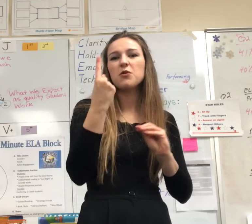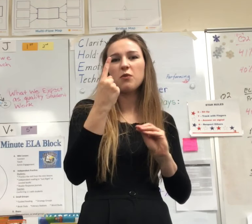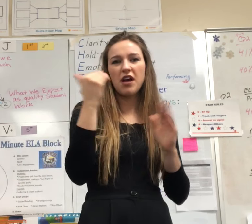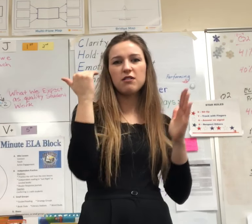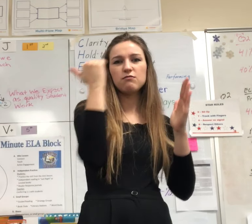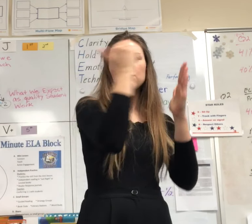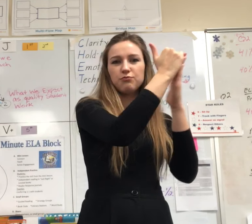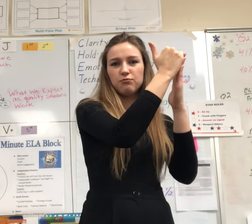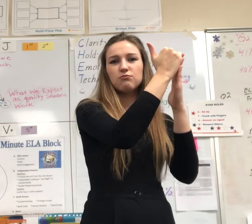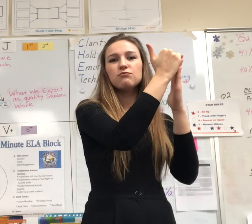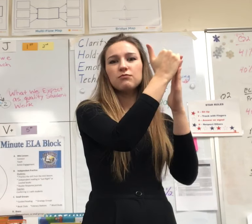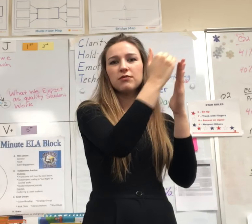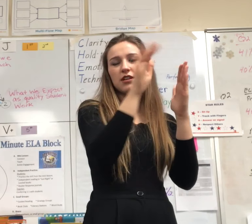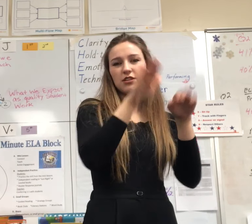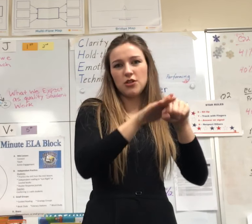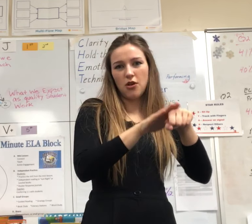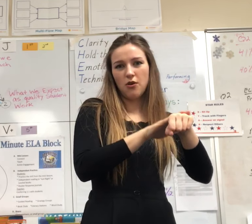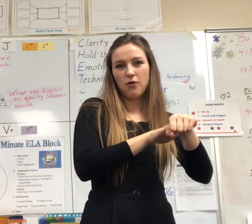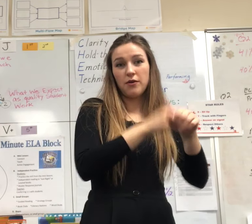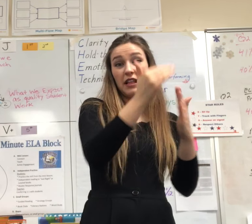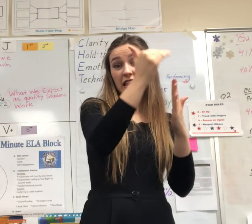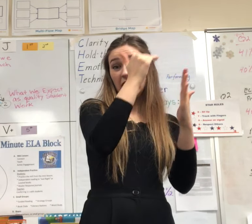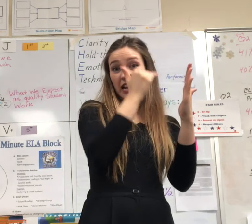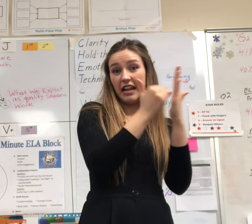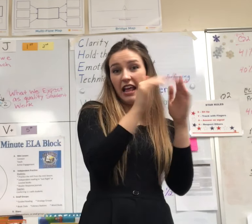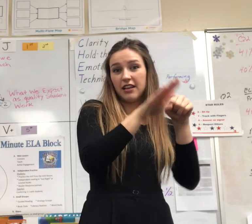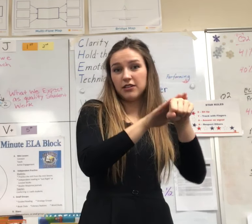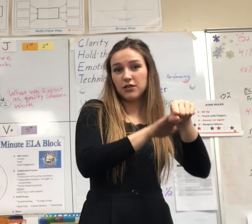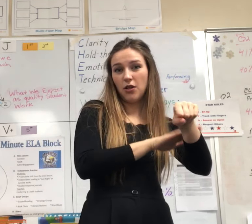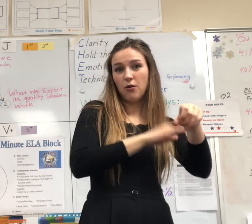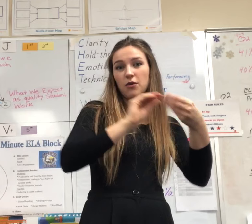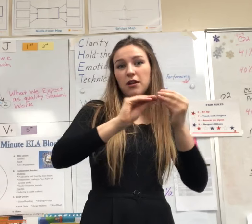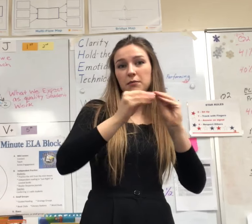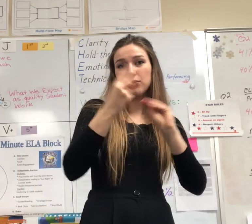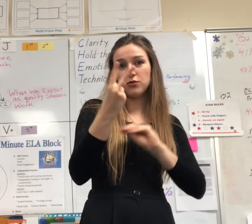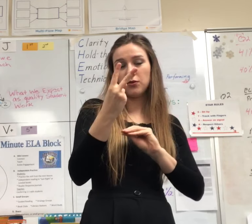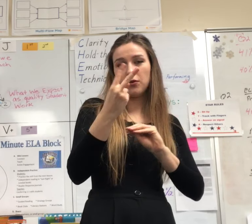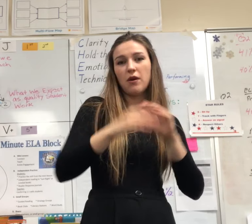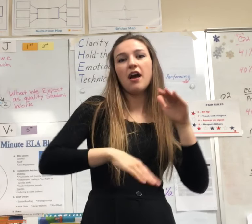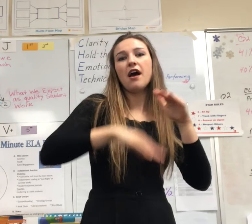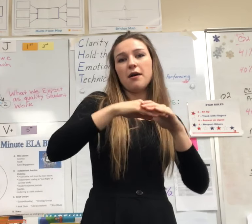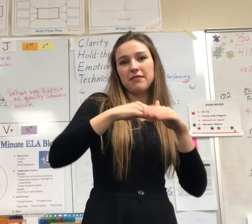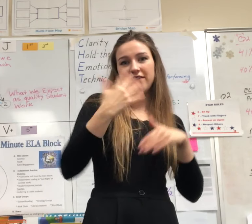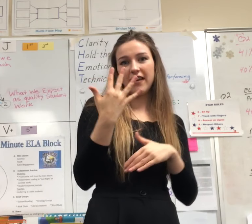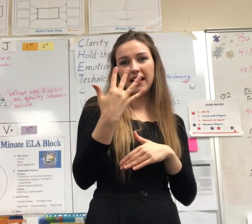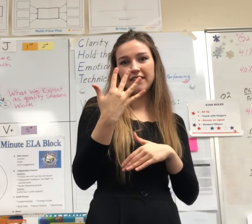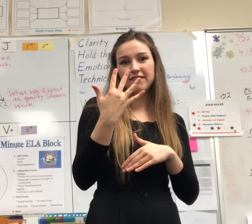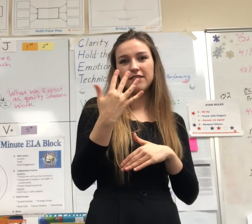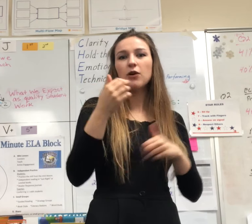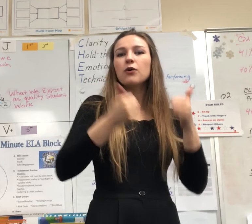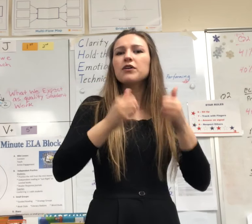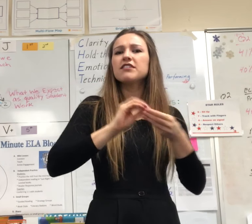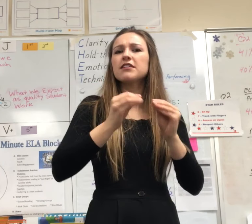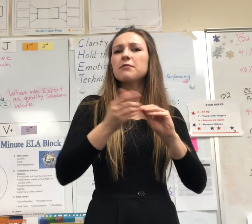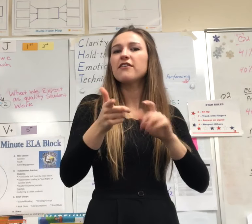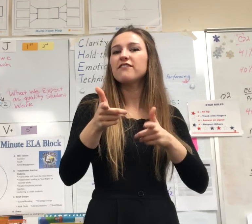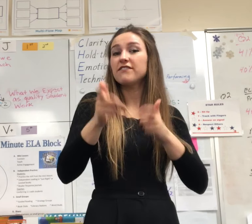next slowest is 2, on up to 5. What number is going to be your fastest?